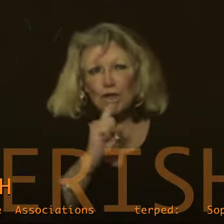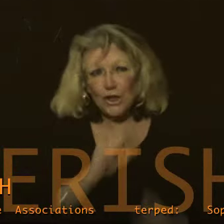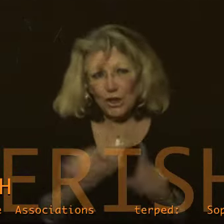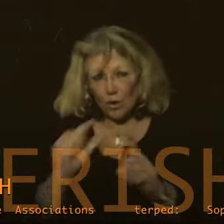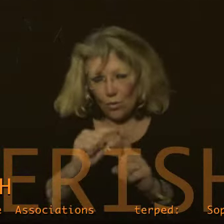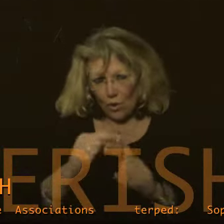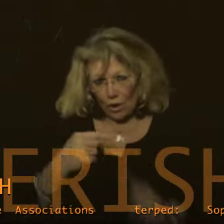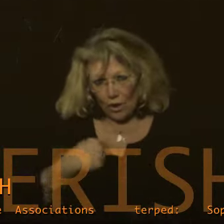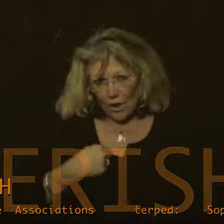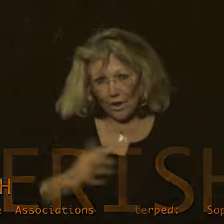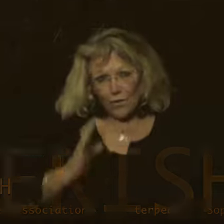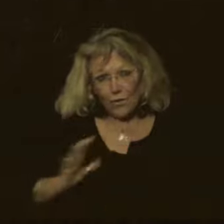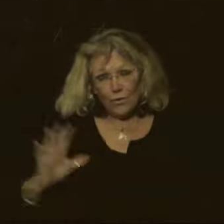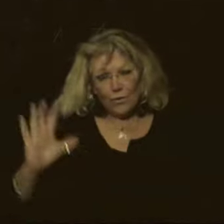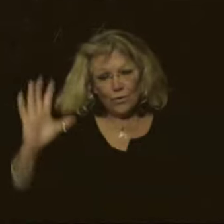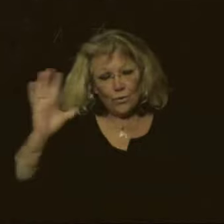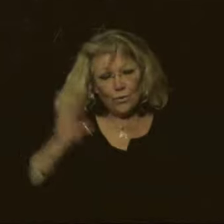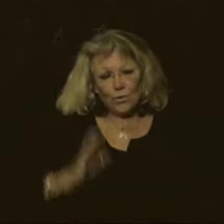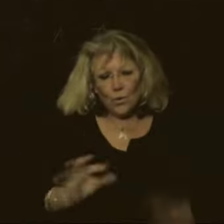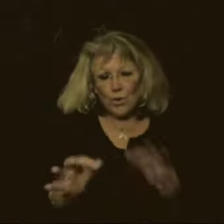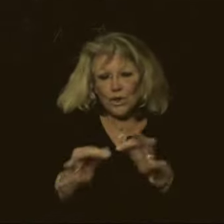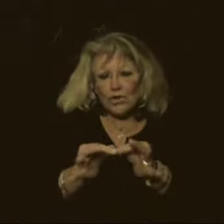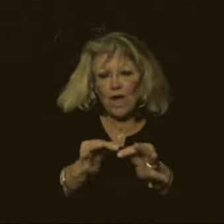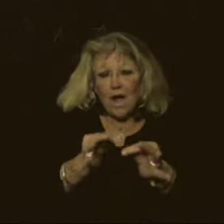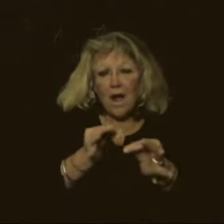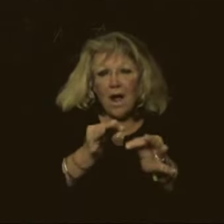reaches the world I used to describe.